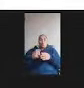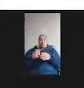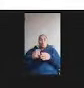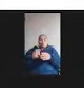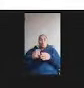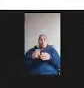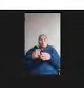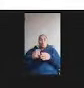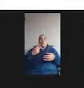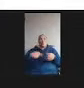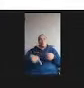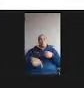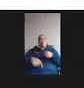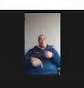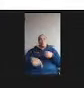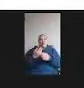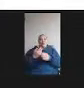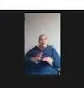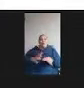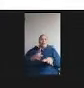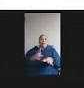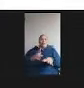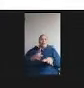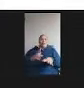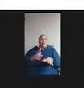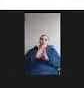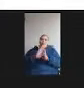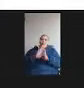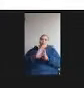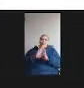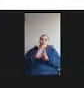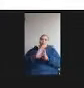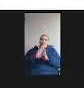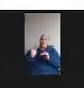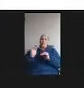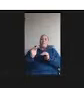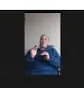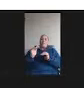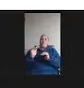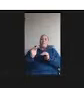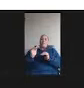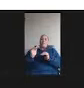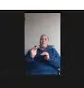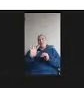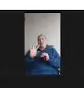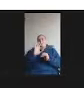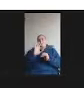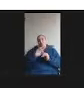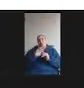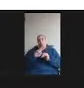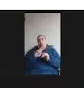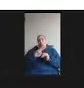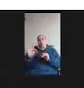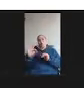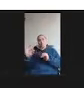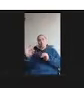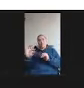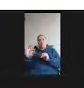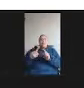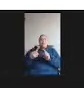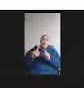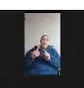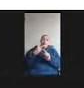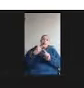year, we already have an increase of more than 2, if not 3, as per the parliamentary program. And if we look at what would